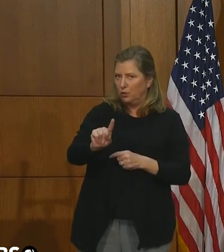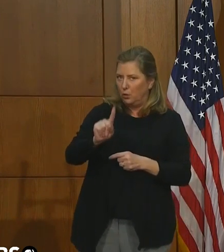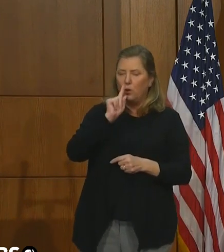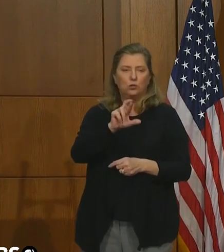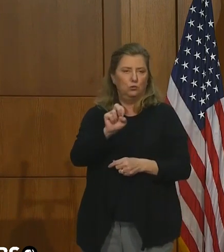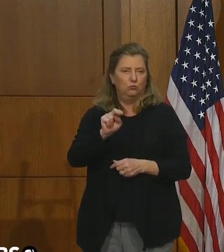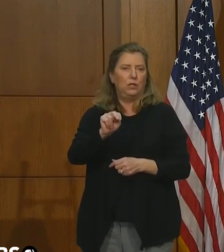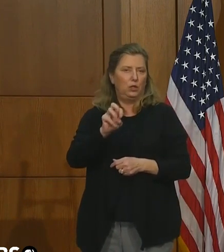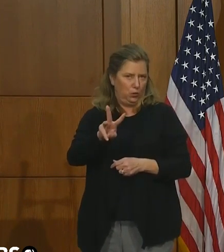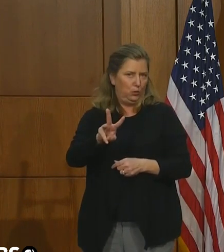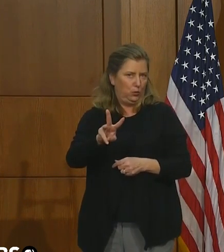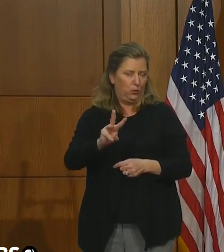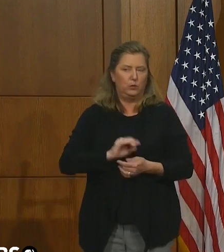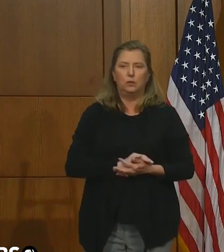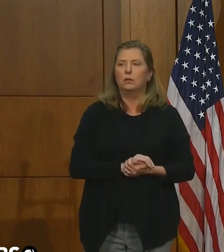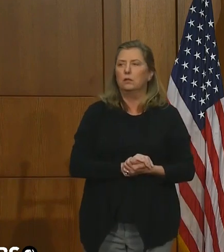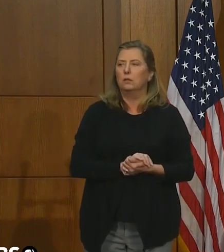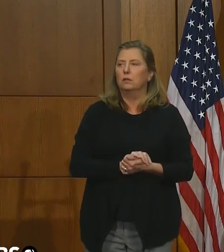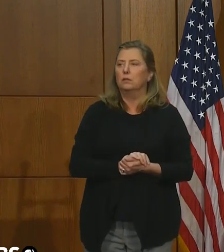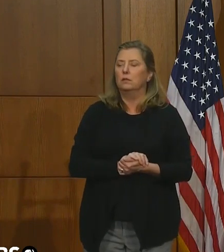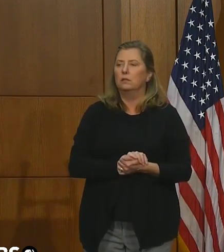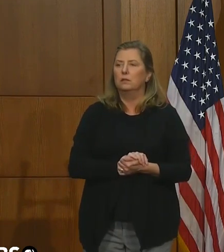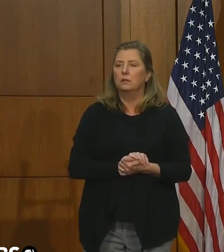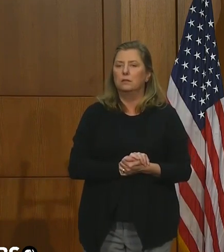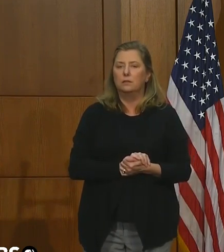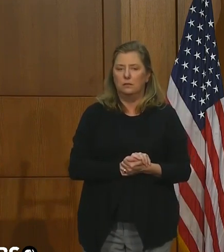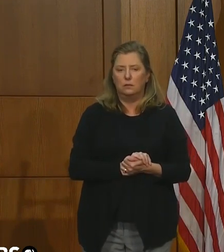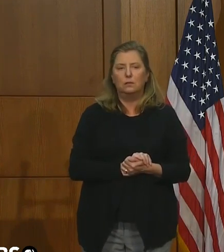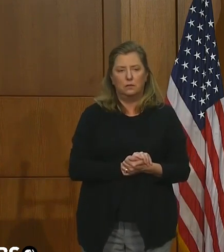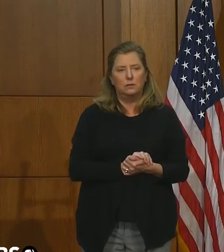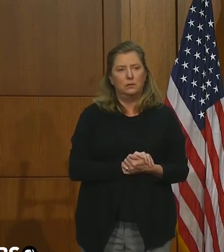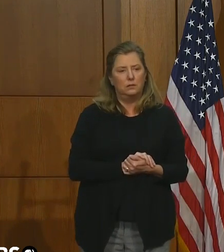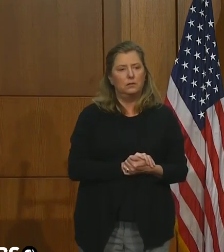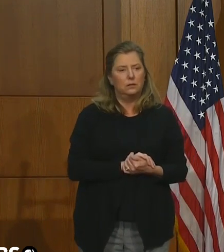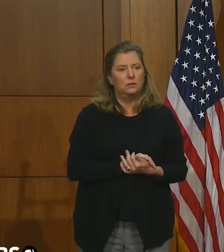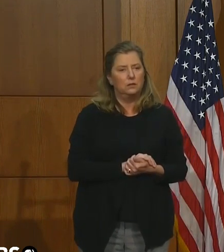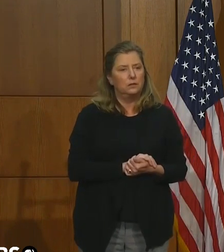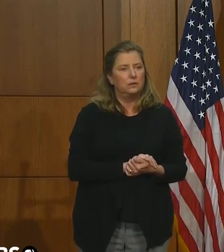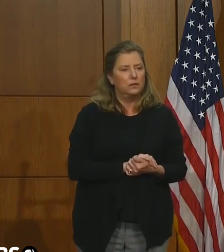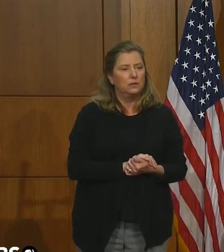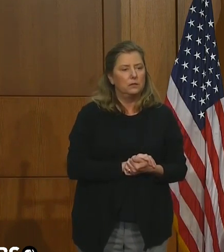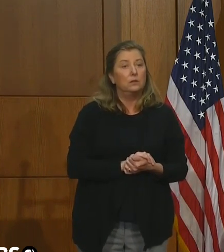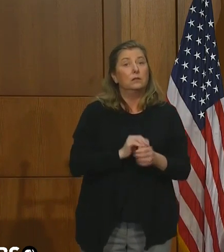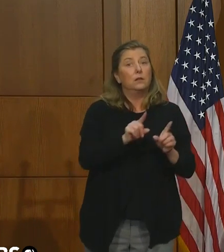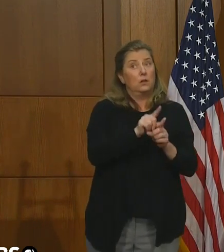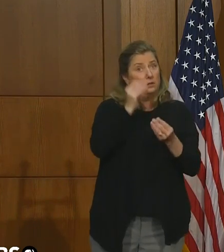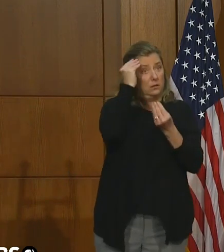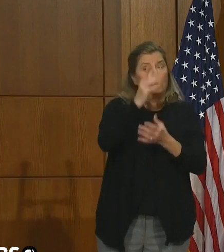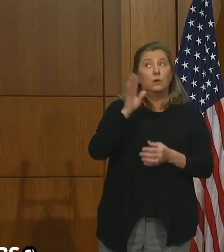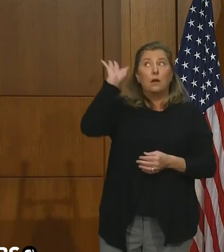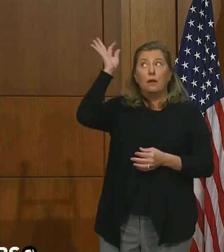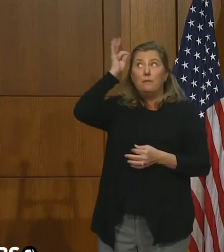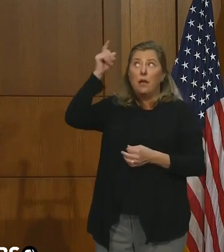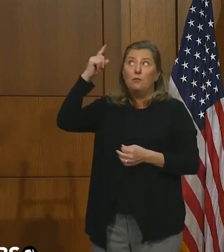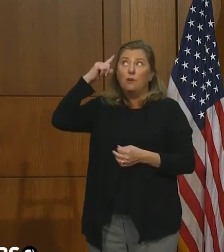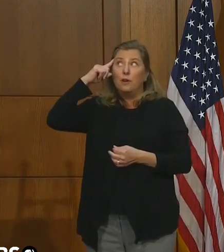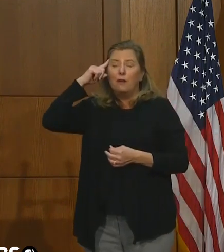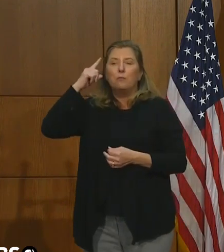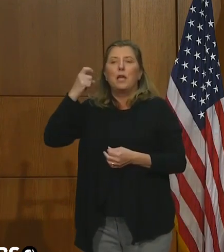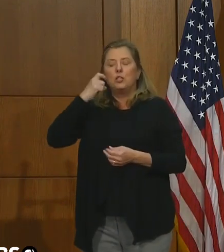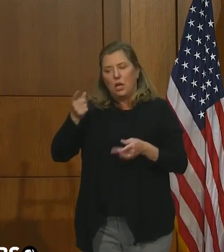renew it. I'm also happy to announce that the federal government just agreed to extend